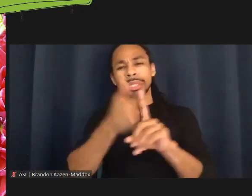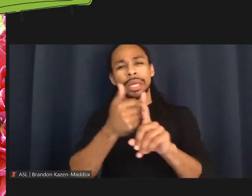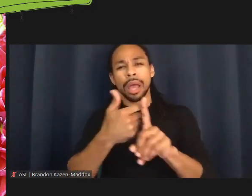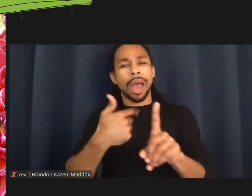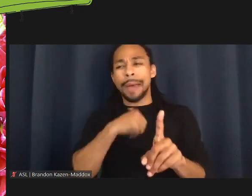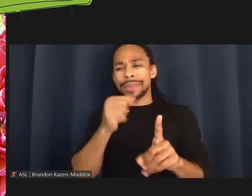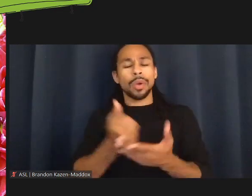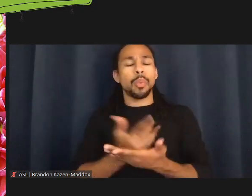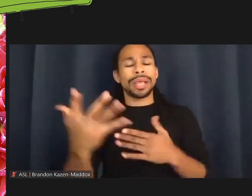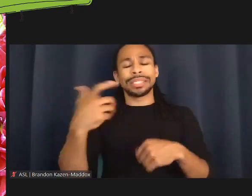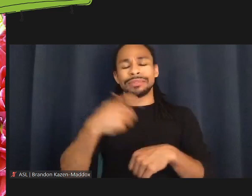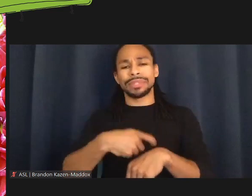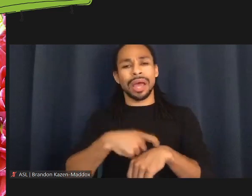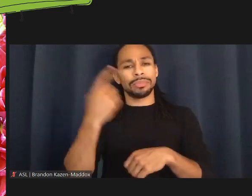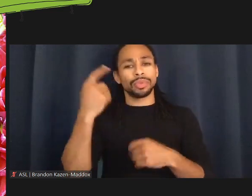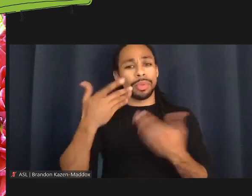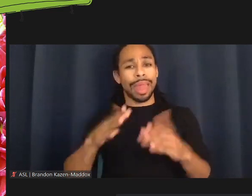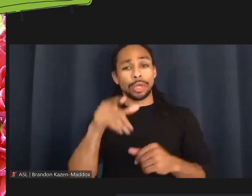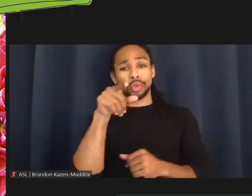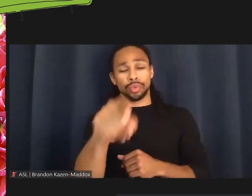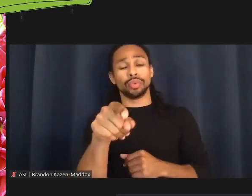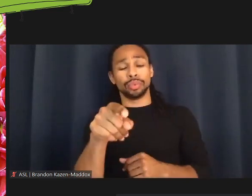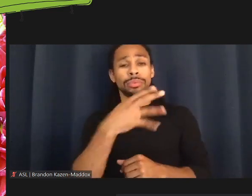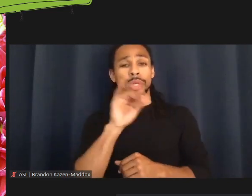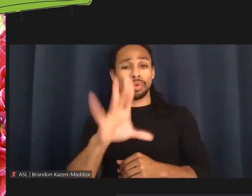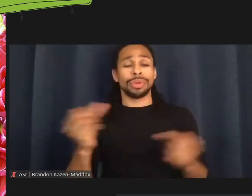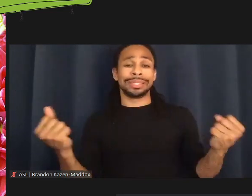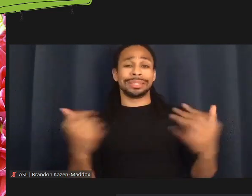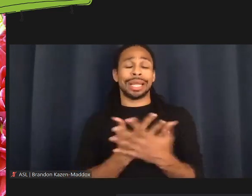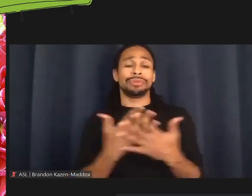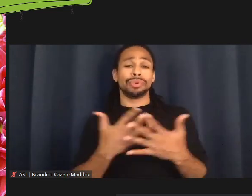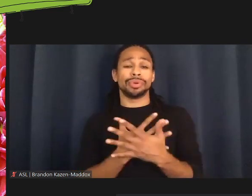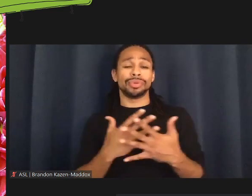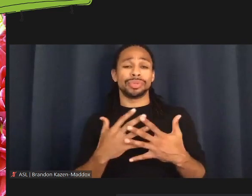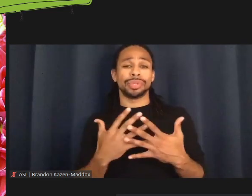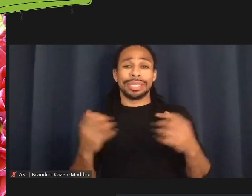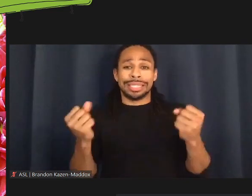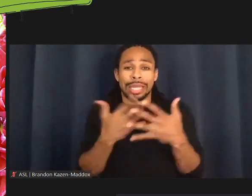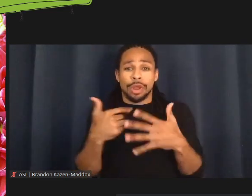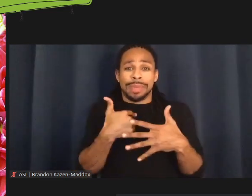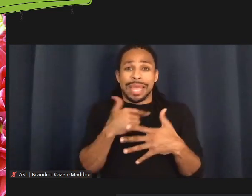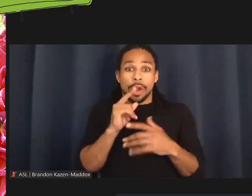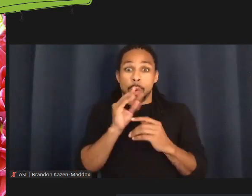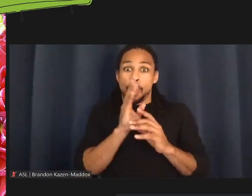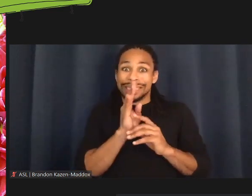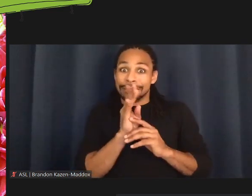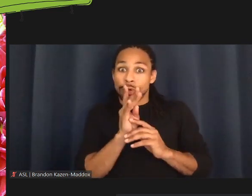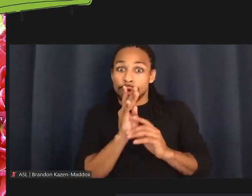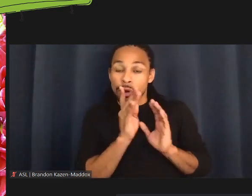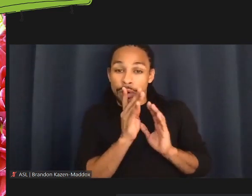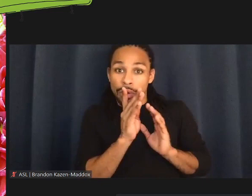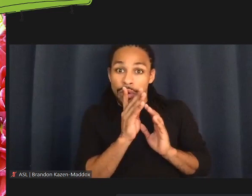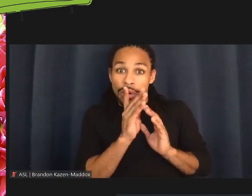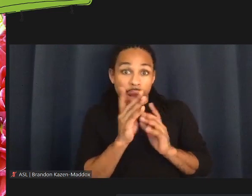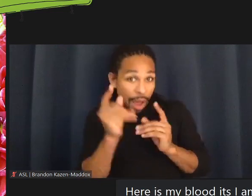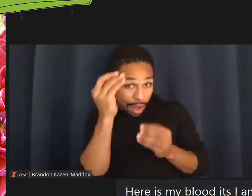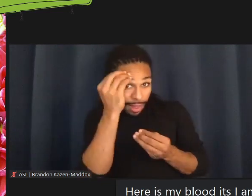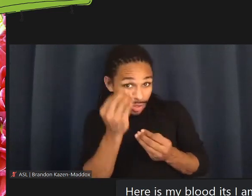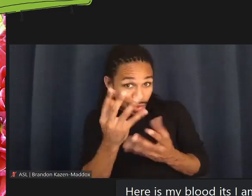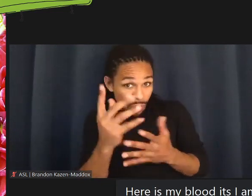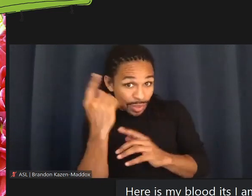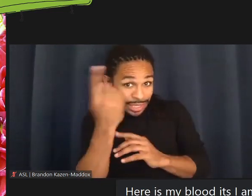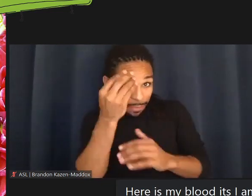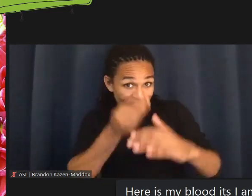drowned to let you, in your terrors, haunt me in a whisper. Guess what? Shh. Spoiler alert.